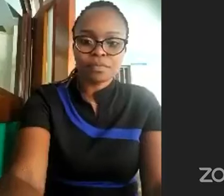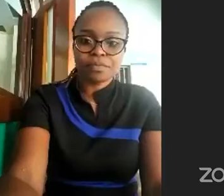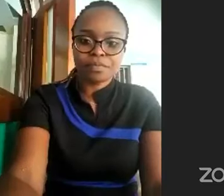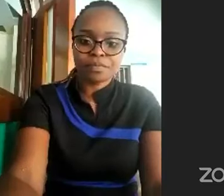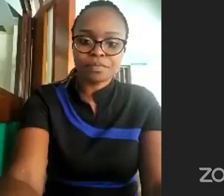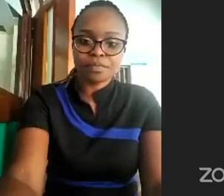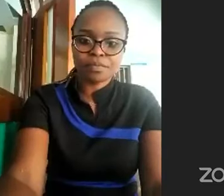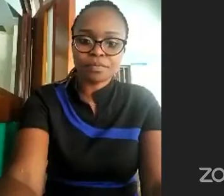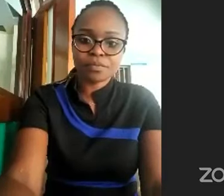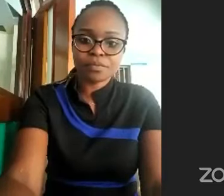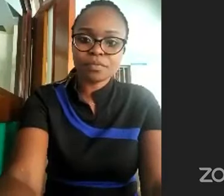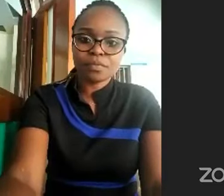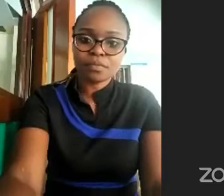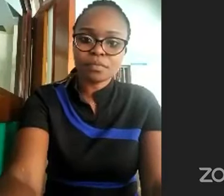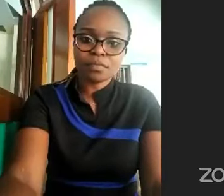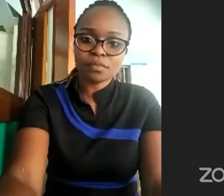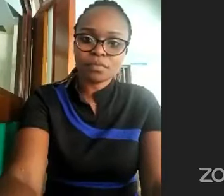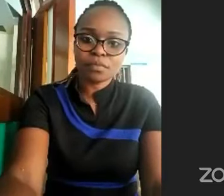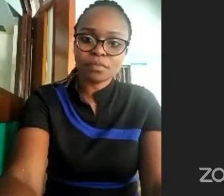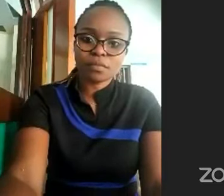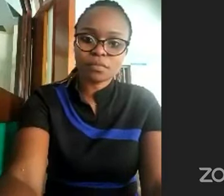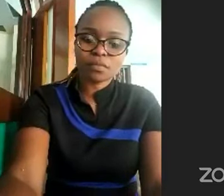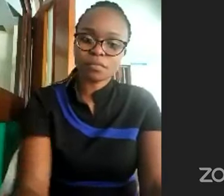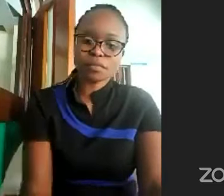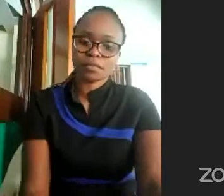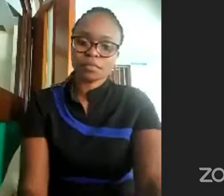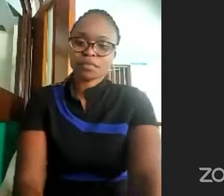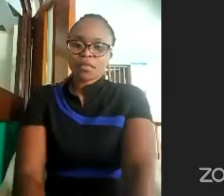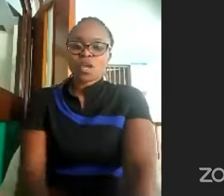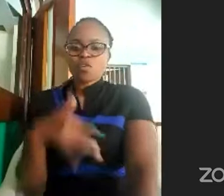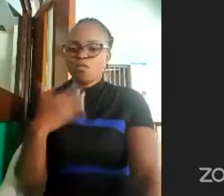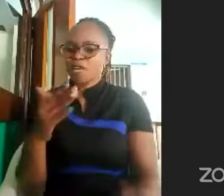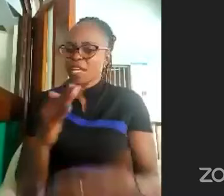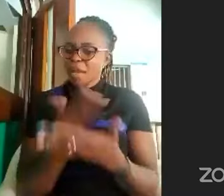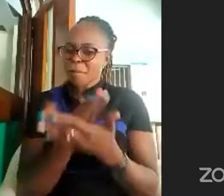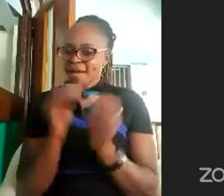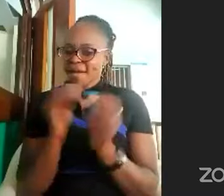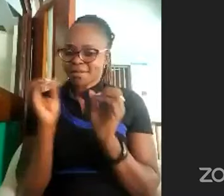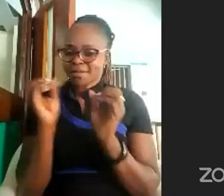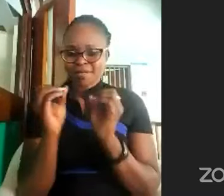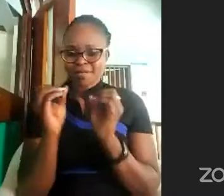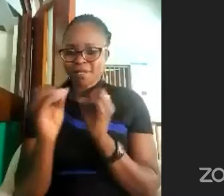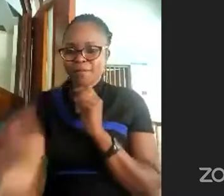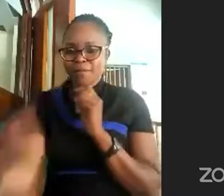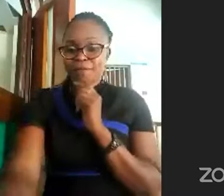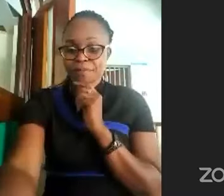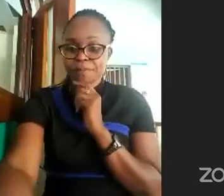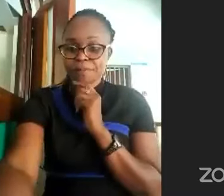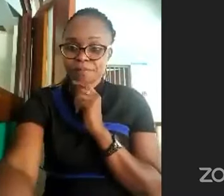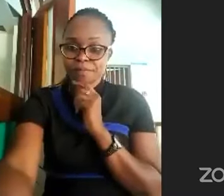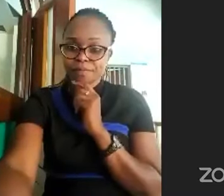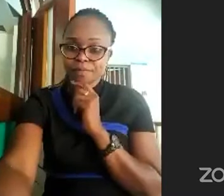another risk of you be discriminated outside there. And hello, guys, are you getting me?